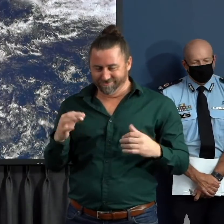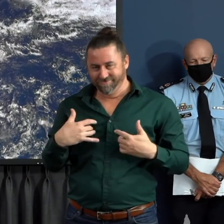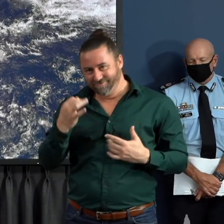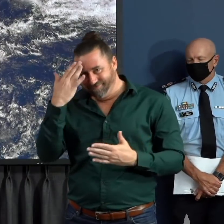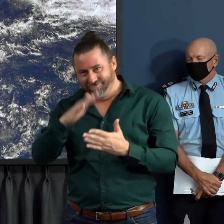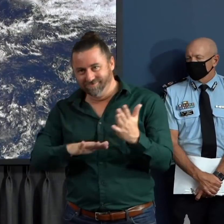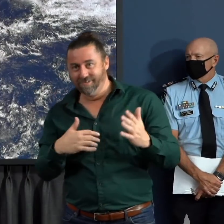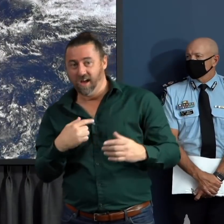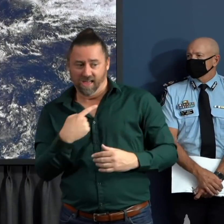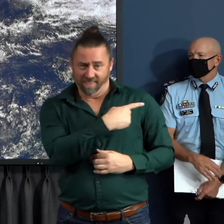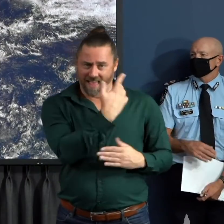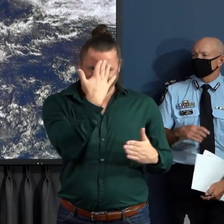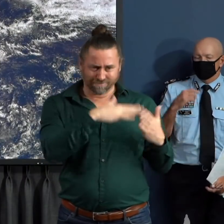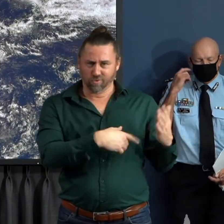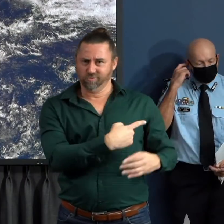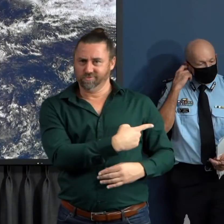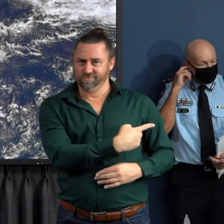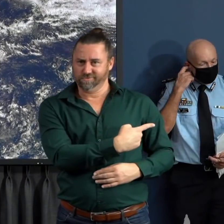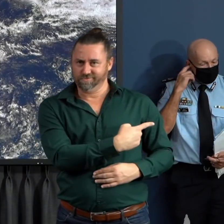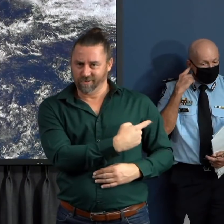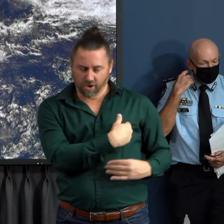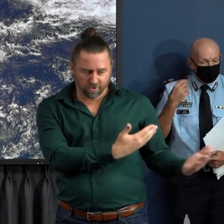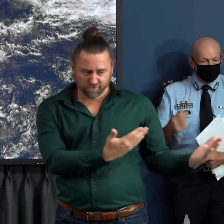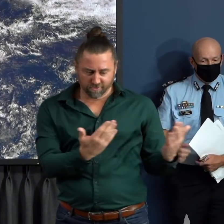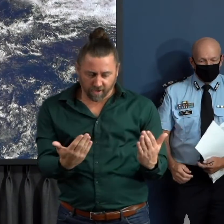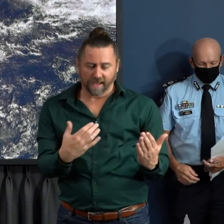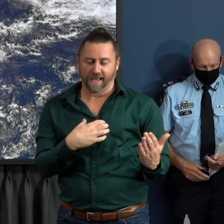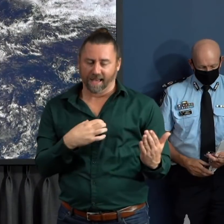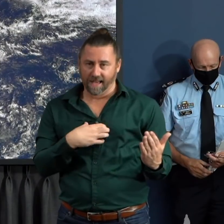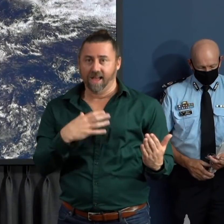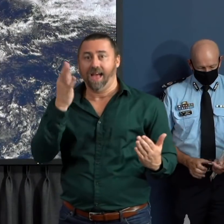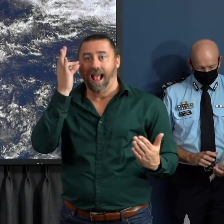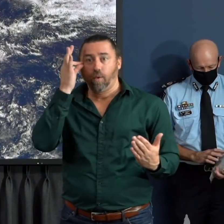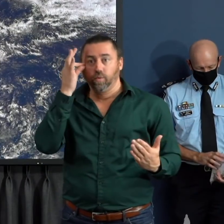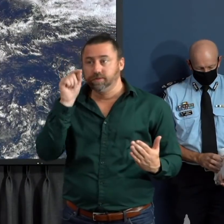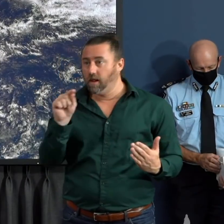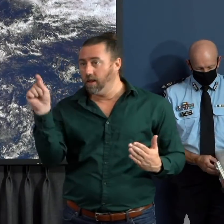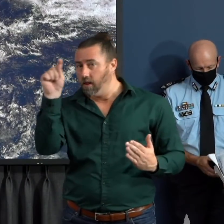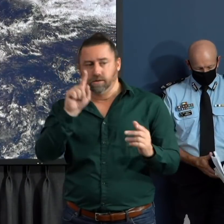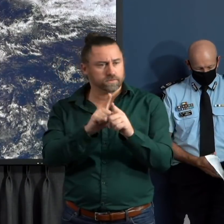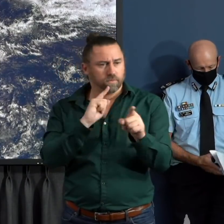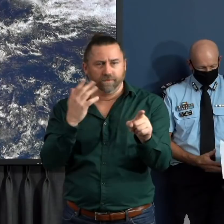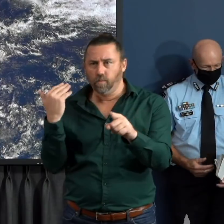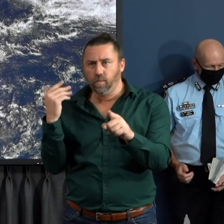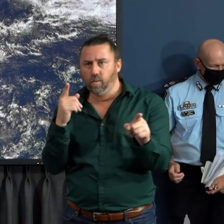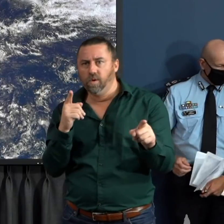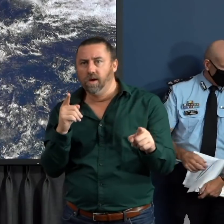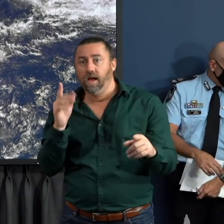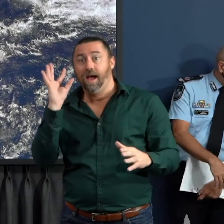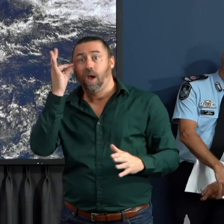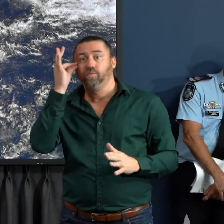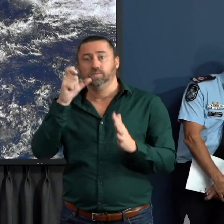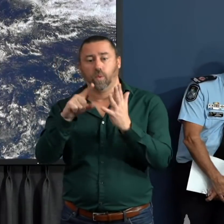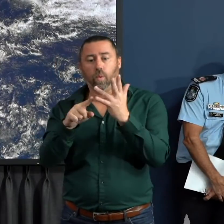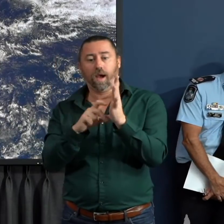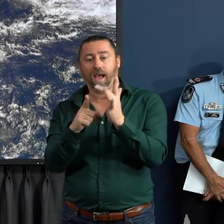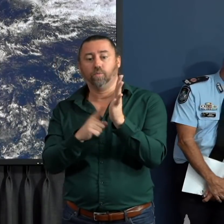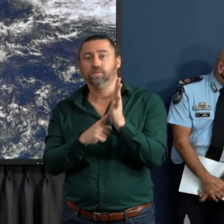the expert advice from the Bureau and all of the councils, and earlier to your point, all of the councils